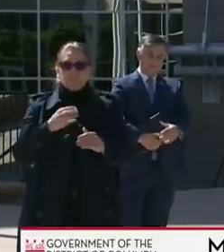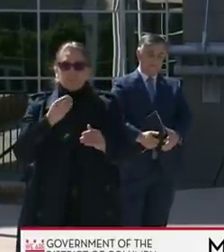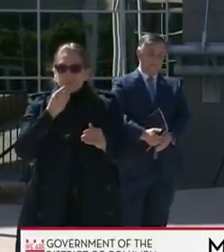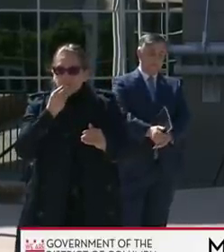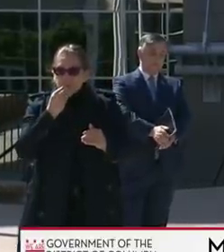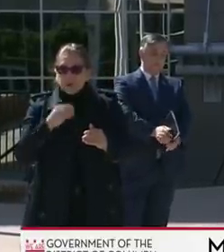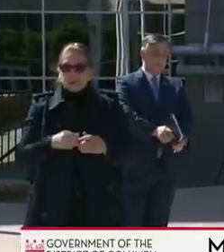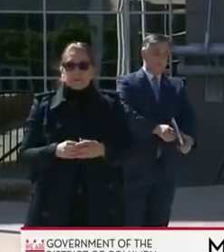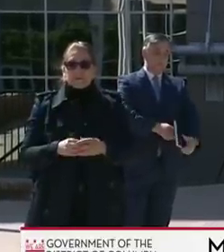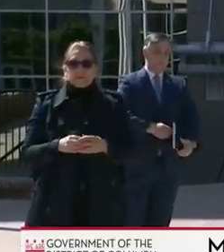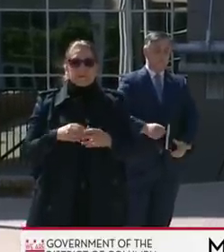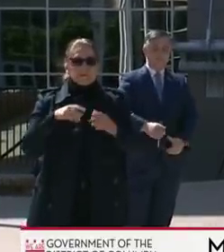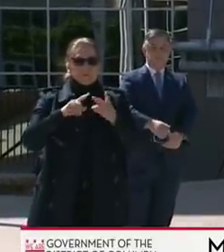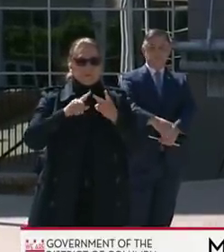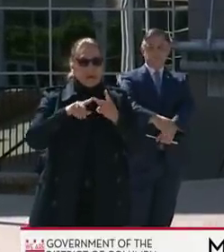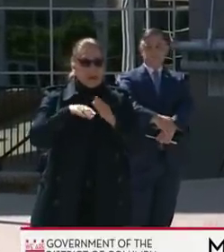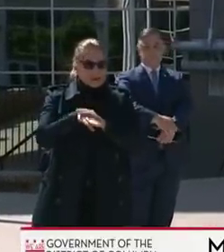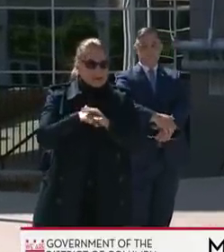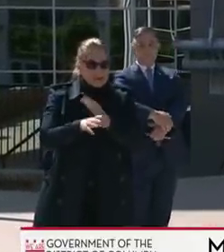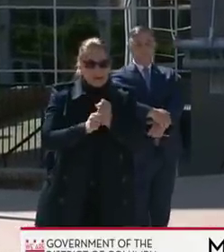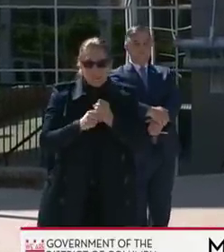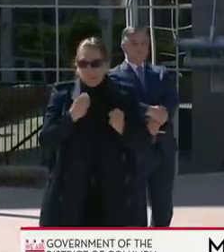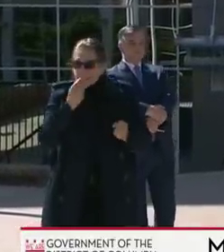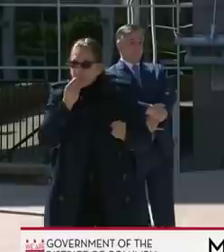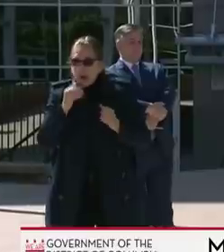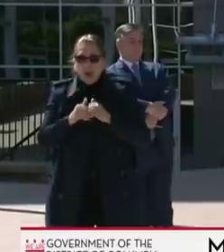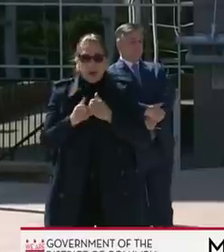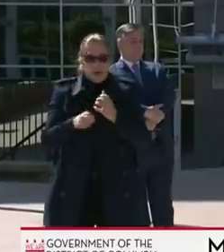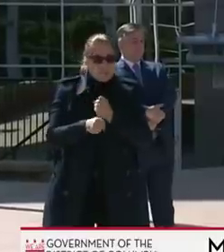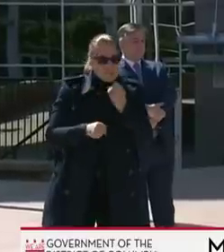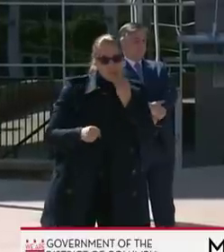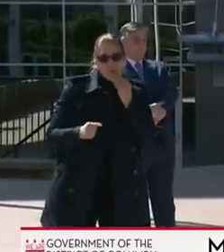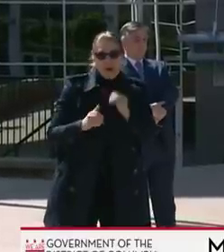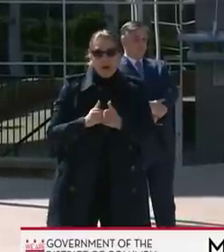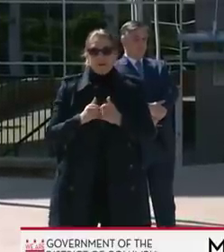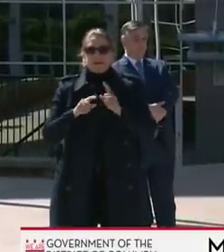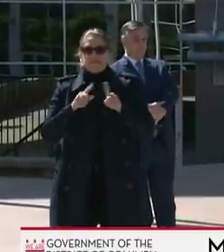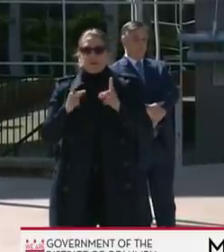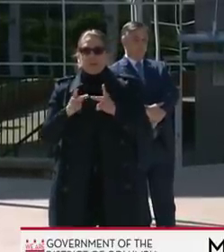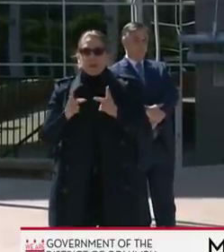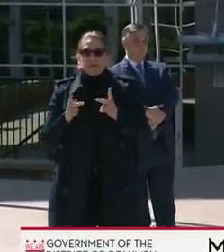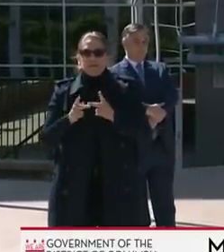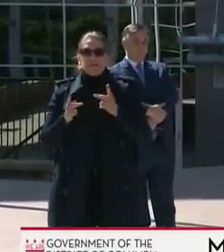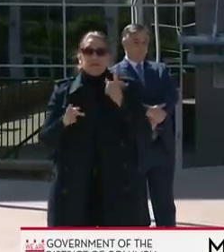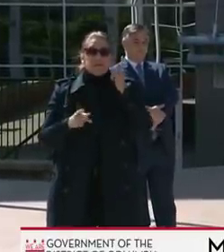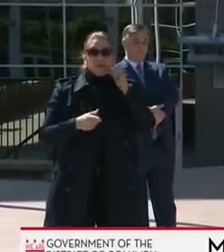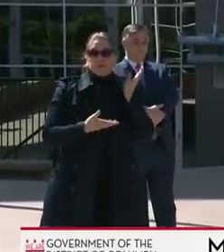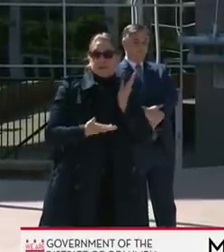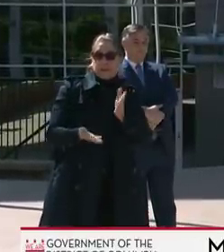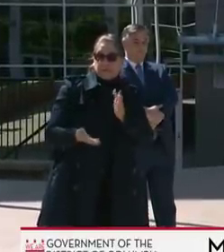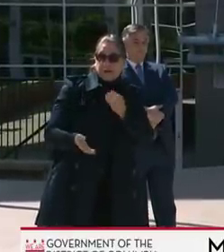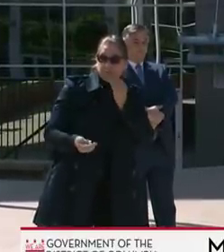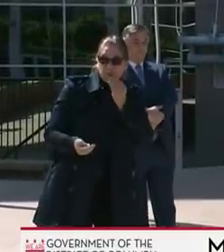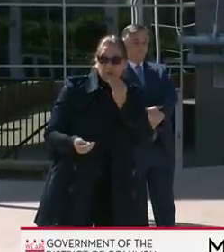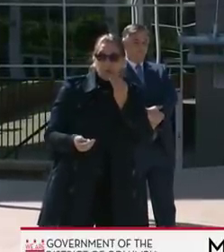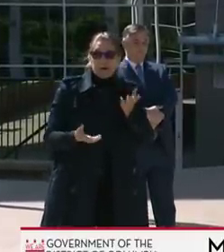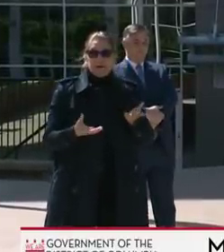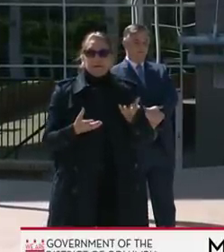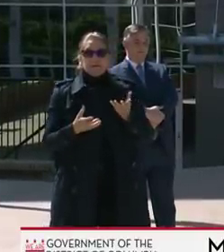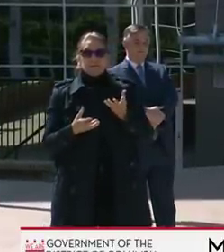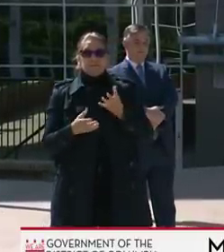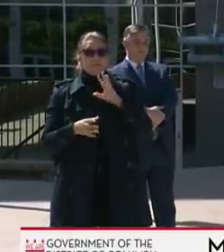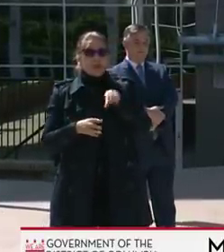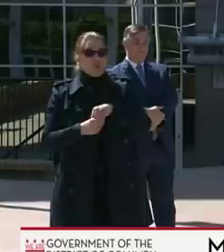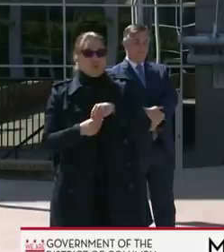and all of the delivery points for food access, including takeout and delivery at